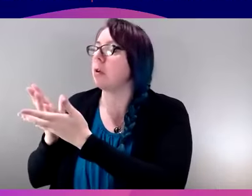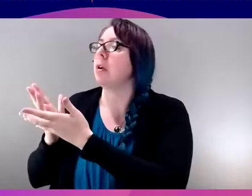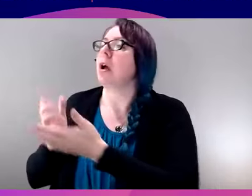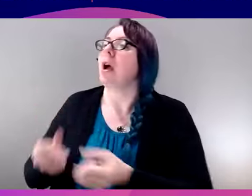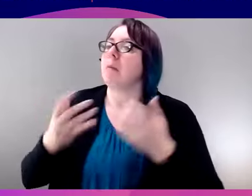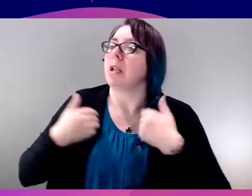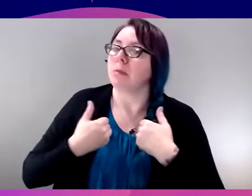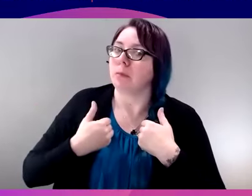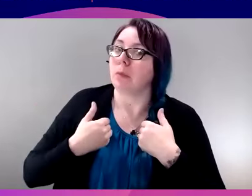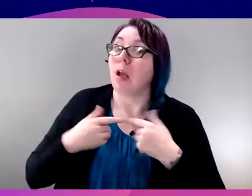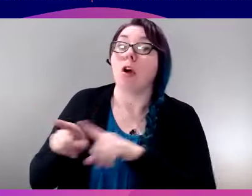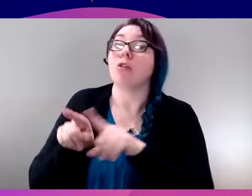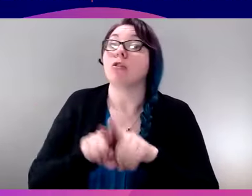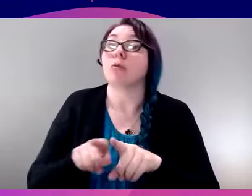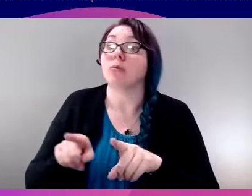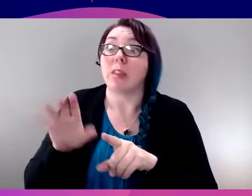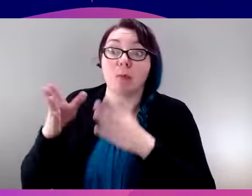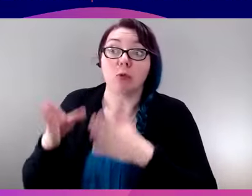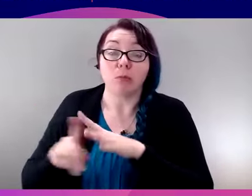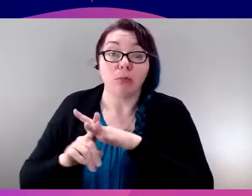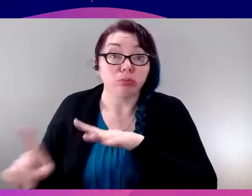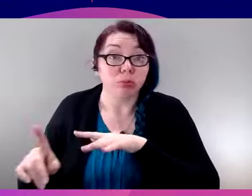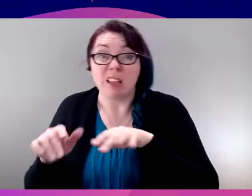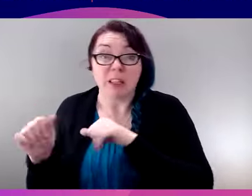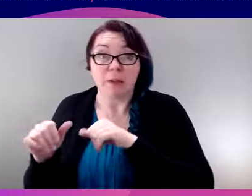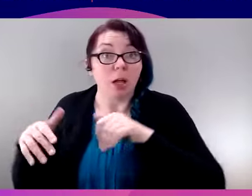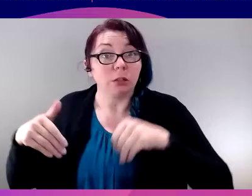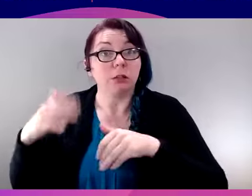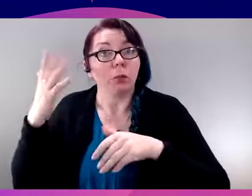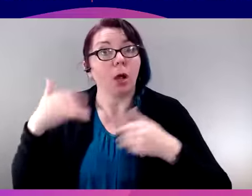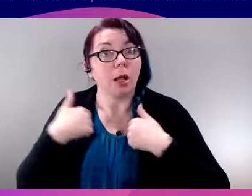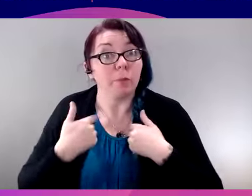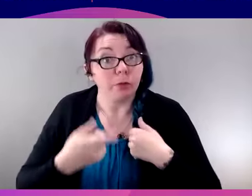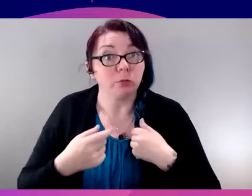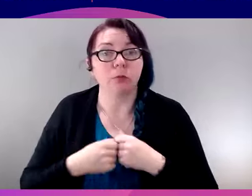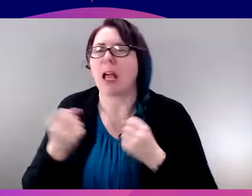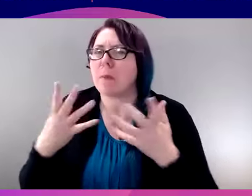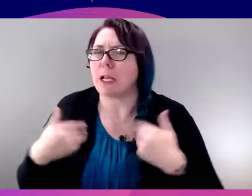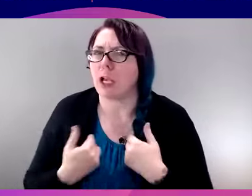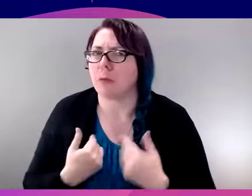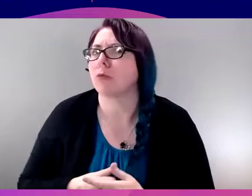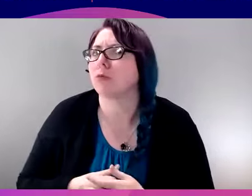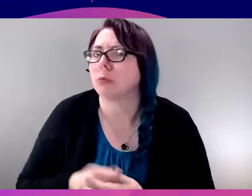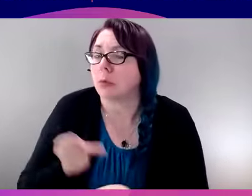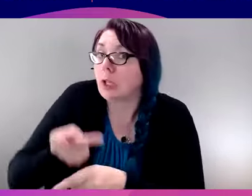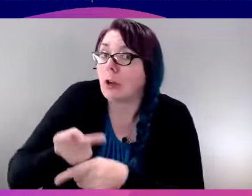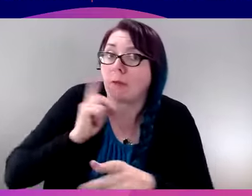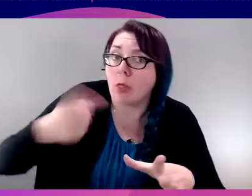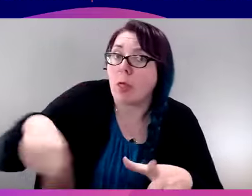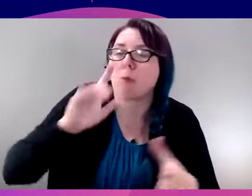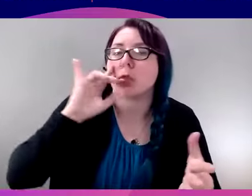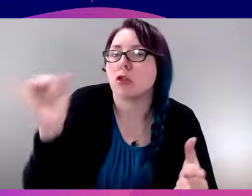leaving? The number and type of animals the survivor is caring for, or any other data your organization might find